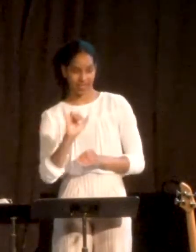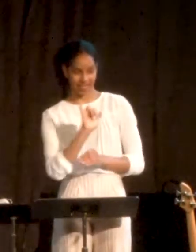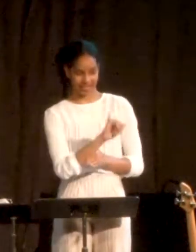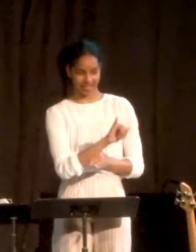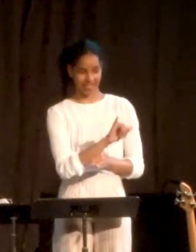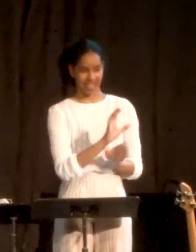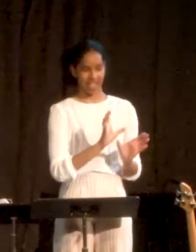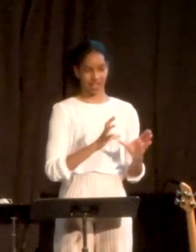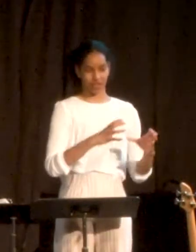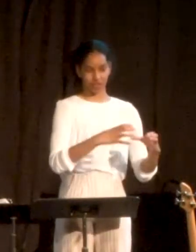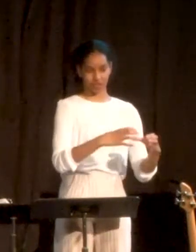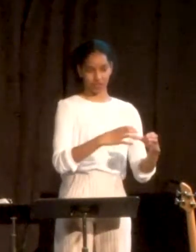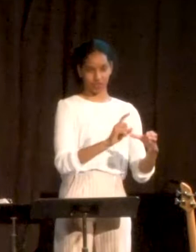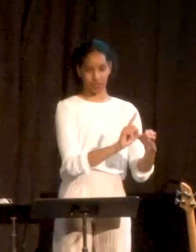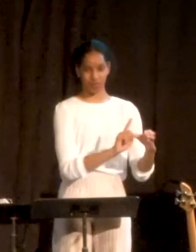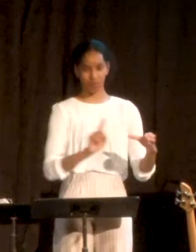21.